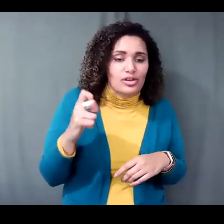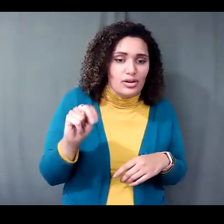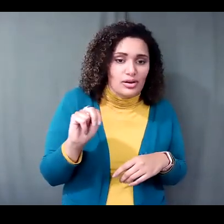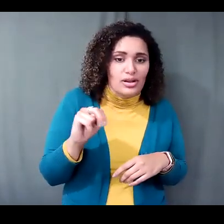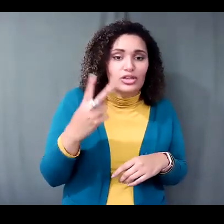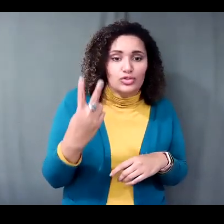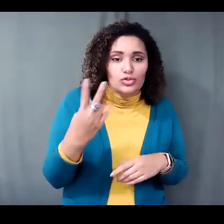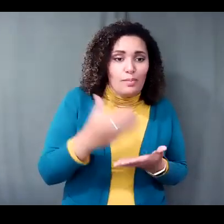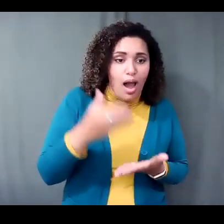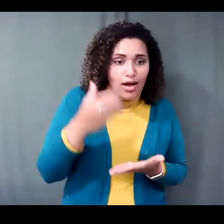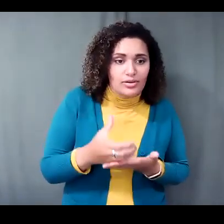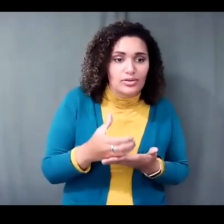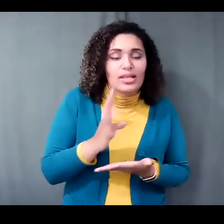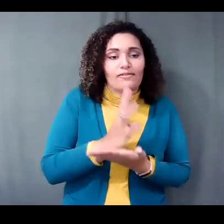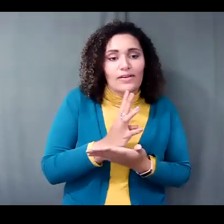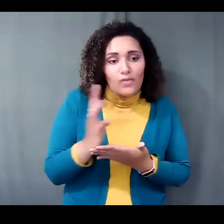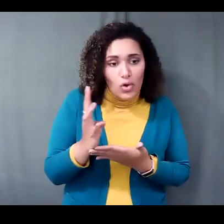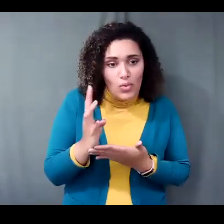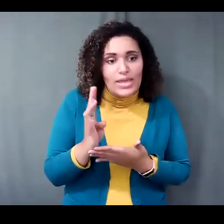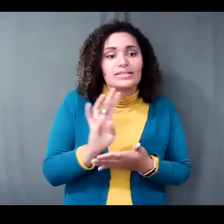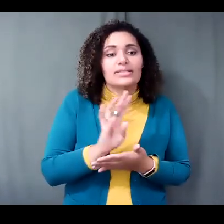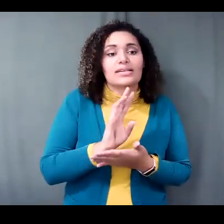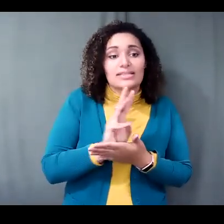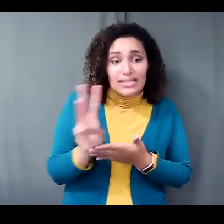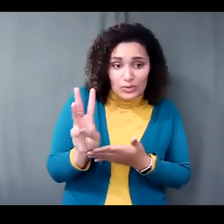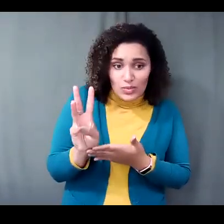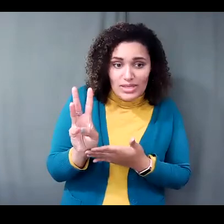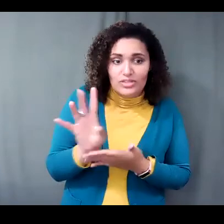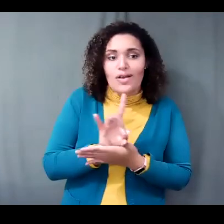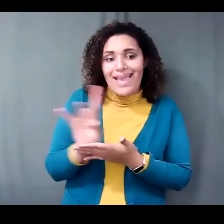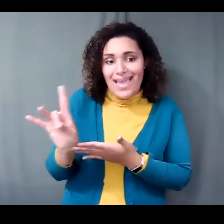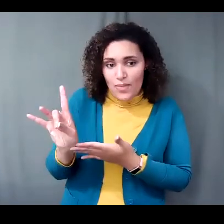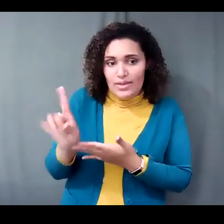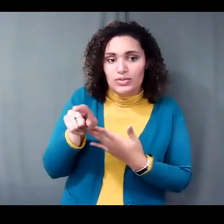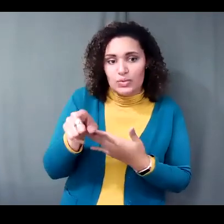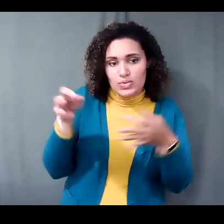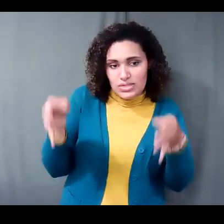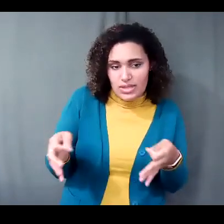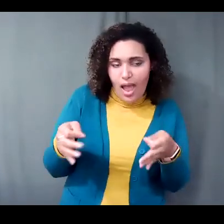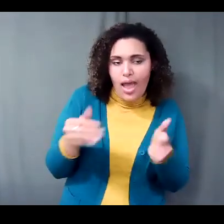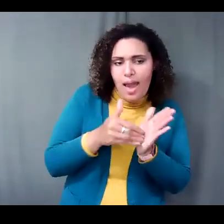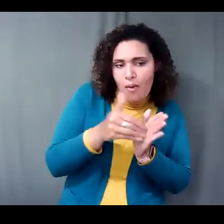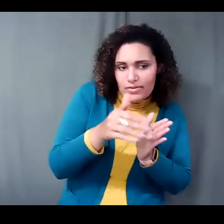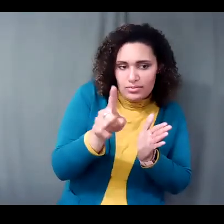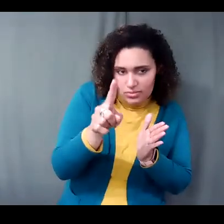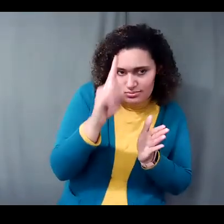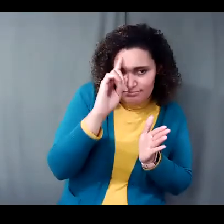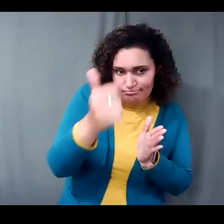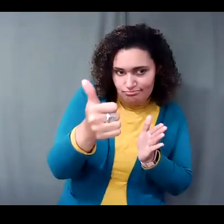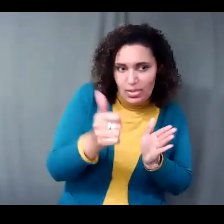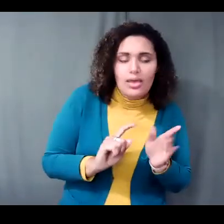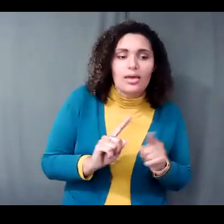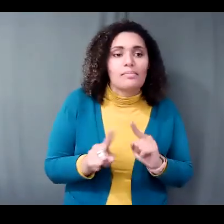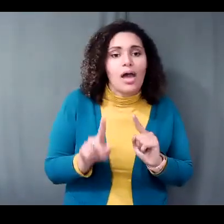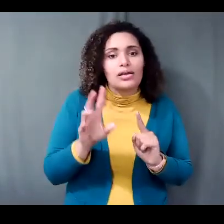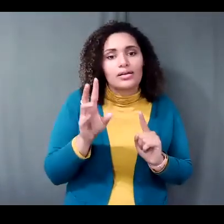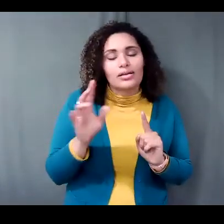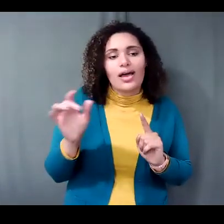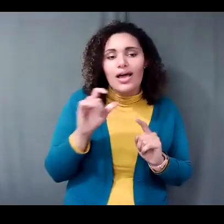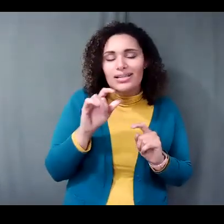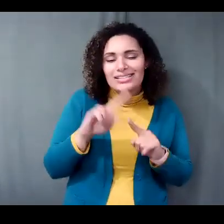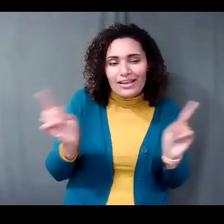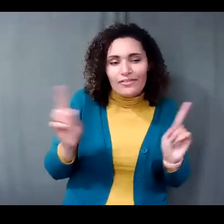of pre-prepped a little bit at Black Ankle, but then take it home and actually cook it yourself. And this will be a little more hands-on. It won't